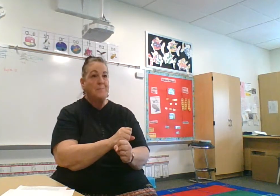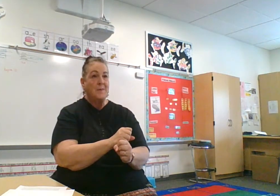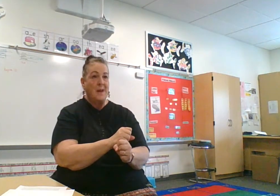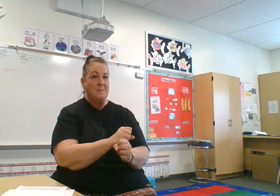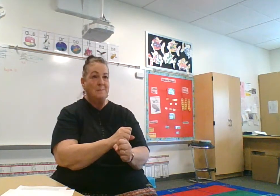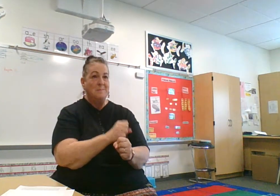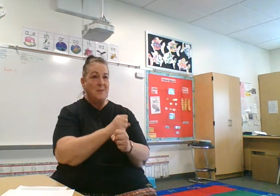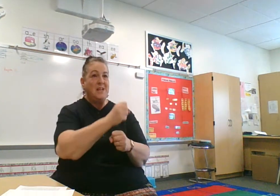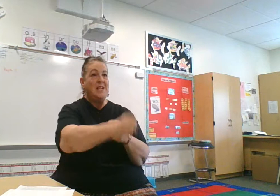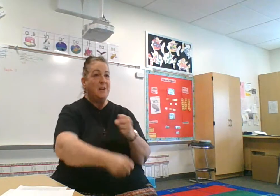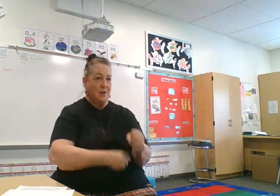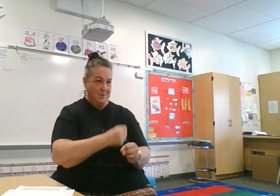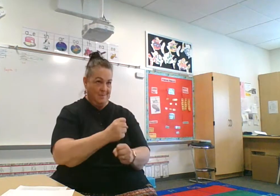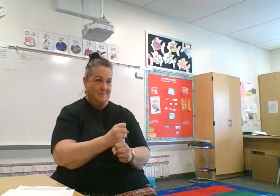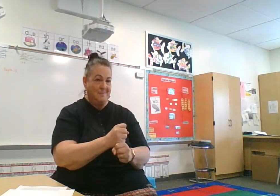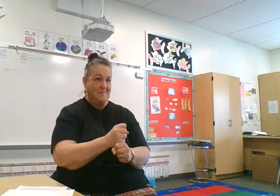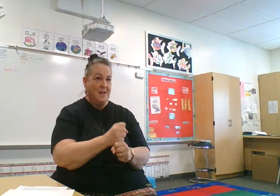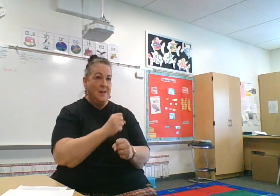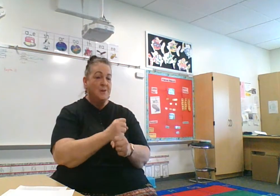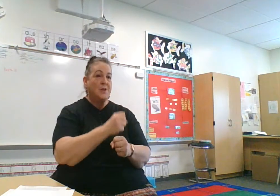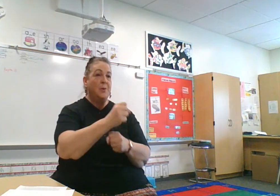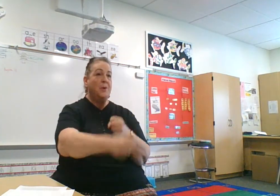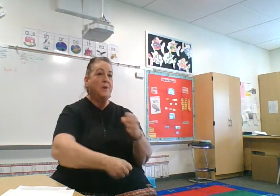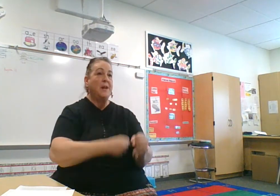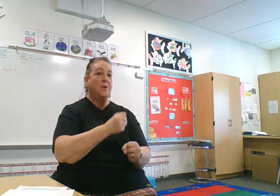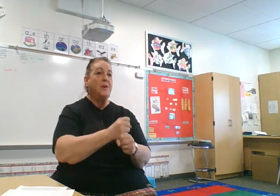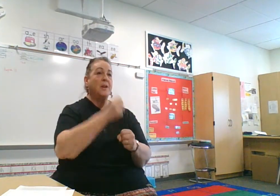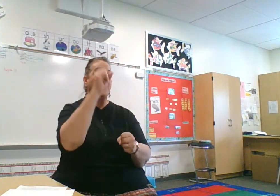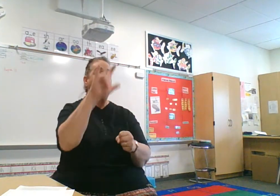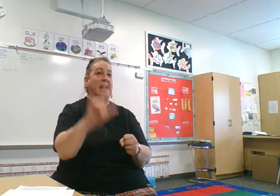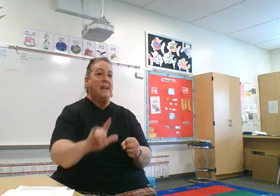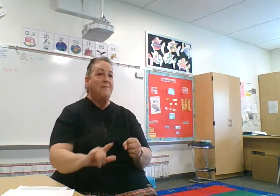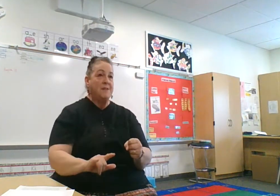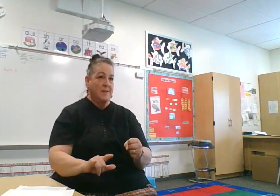Okay, year. So you take your yearly physical,